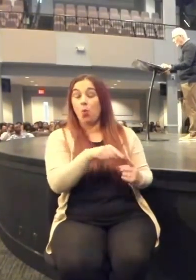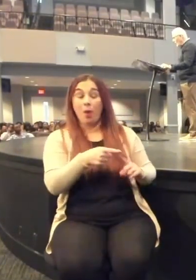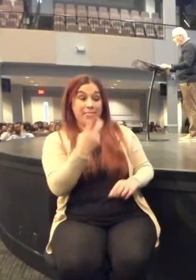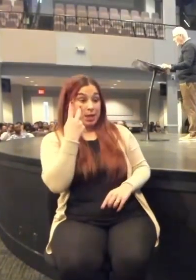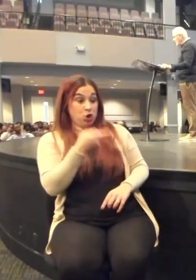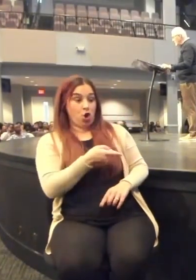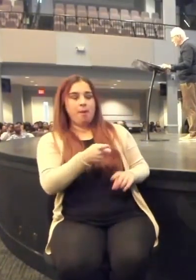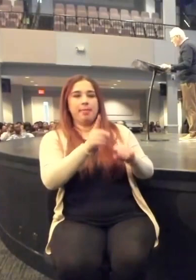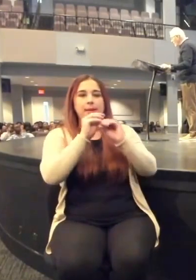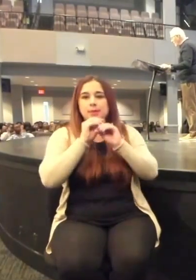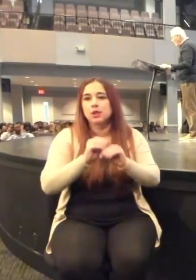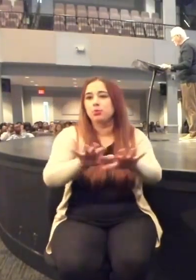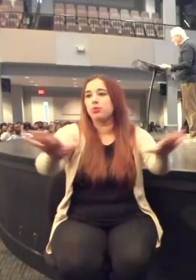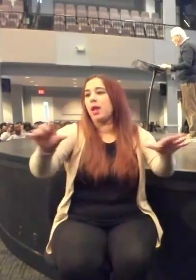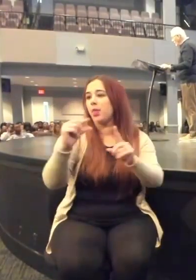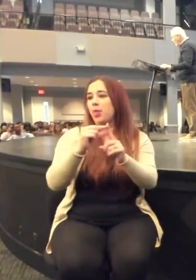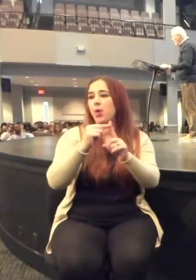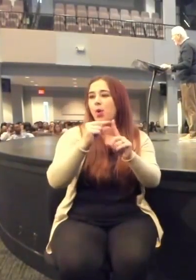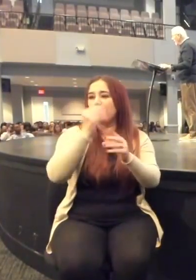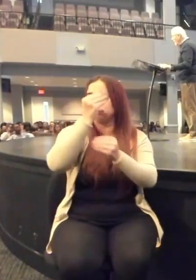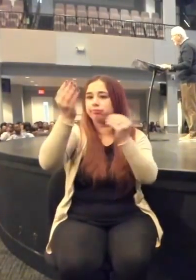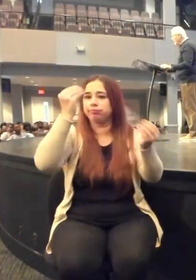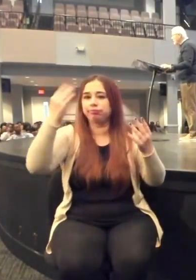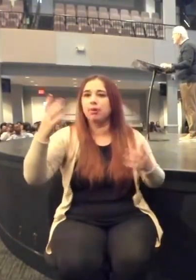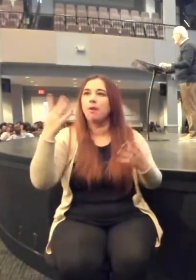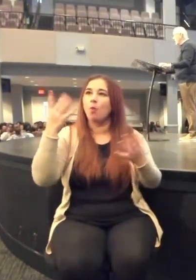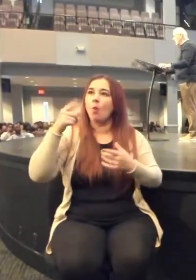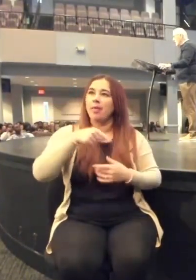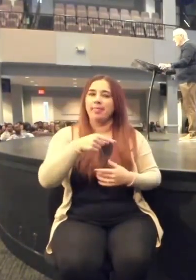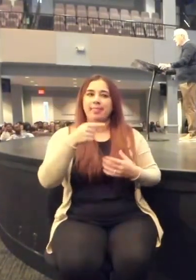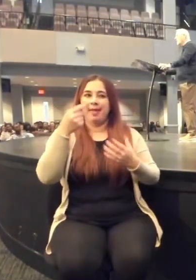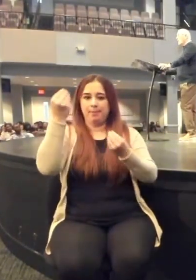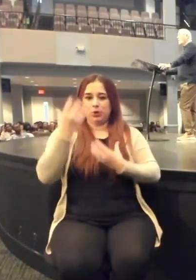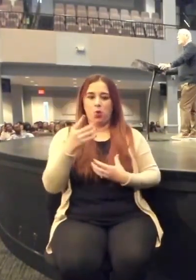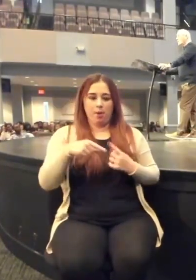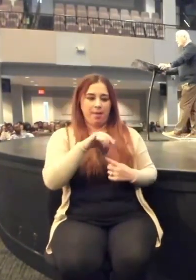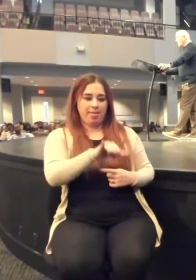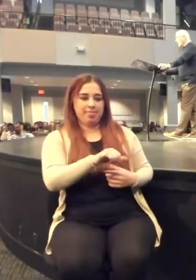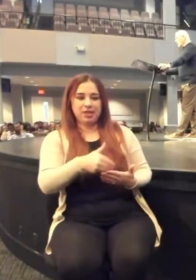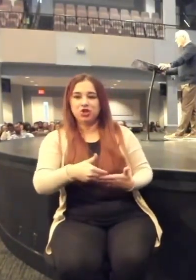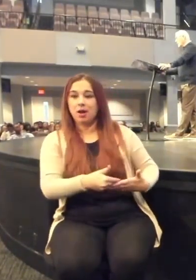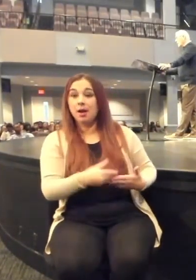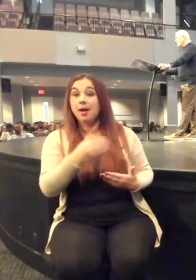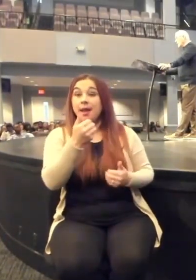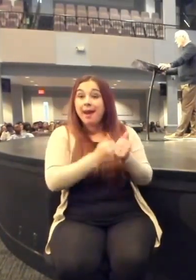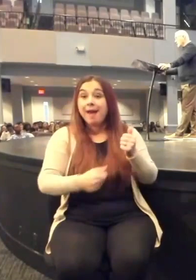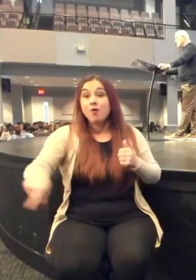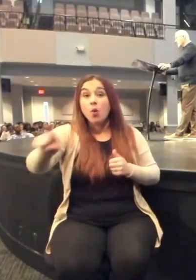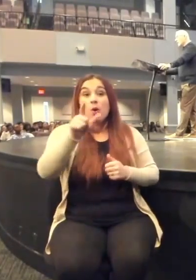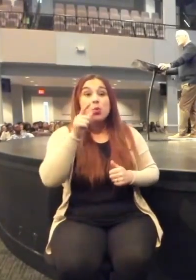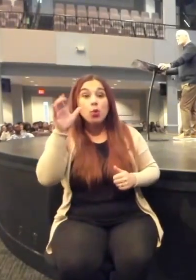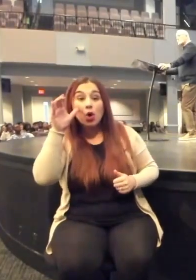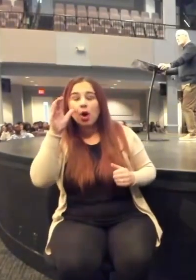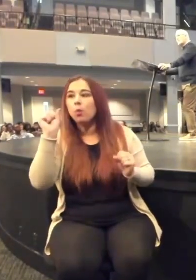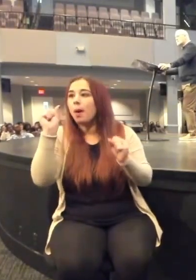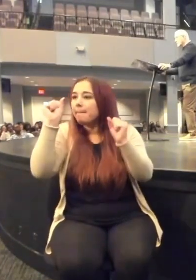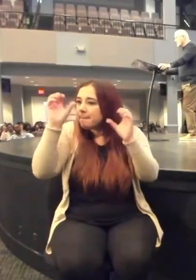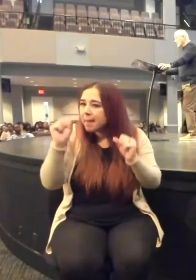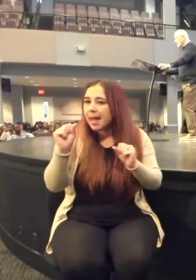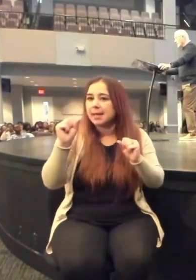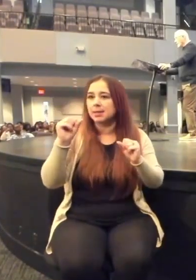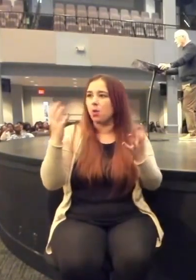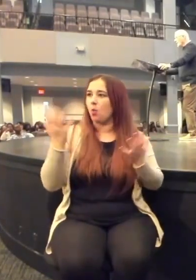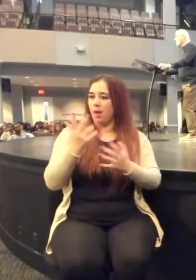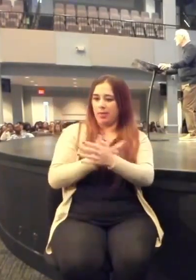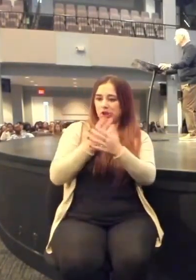spread the word concerning what had been told them about this child. And all who heard it were amazed at what the shepherds said